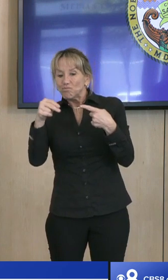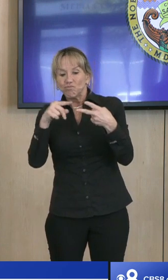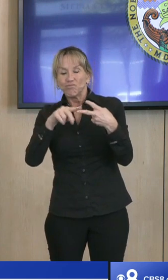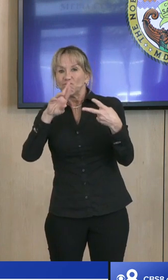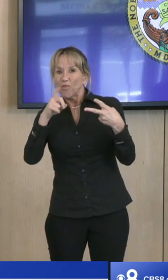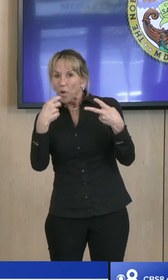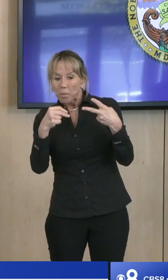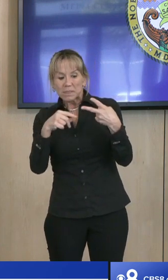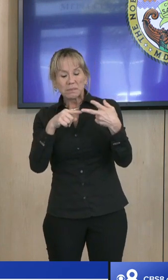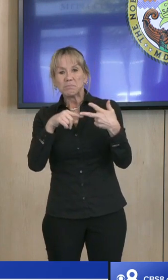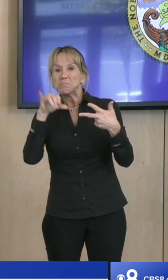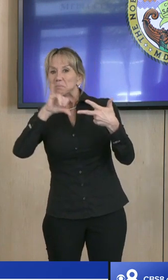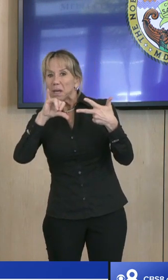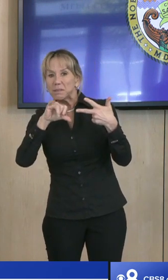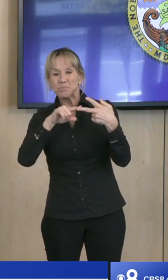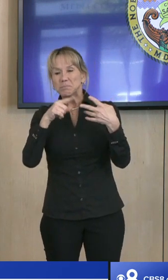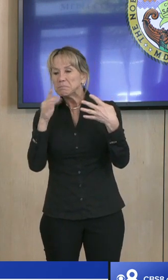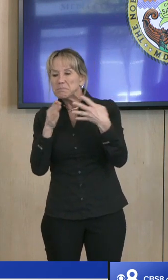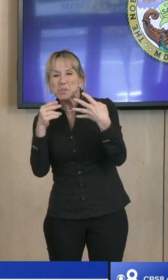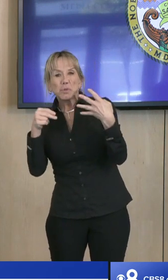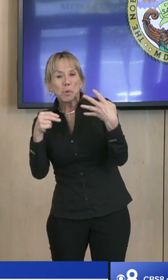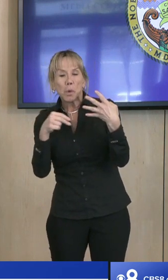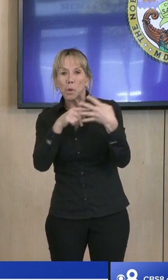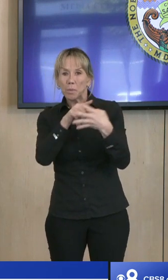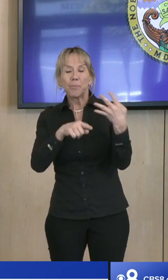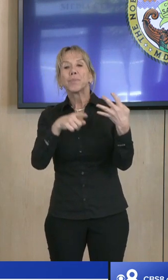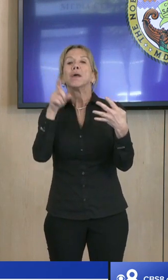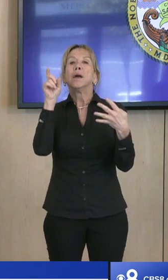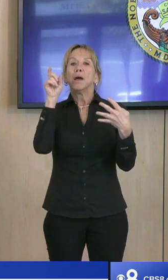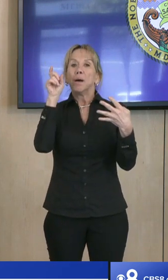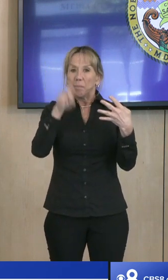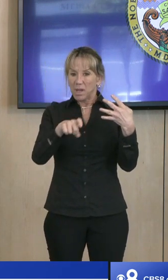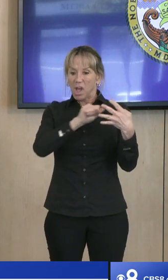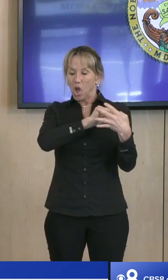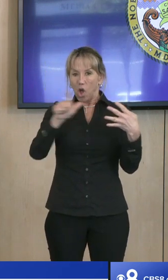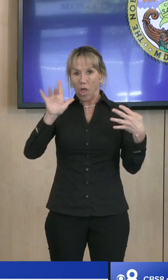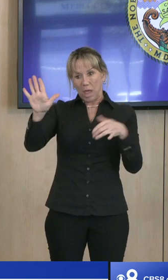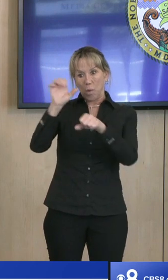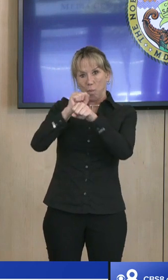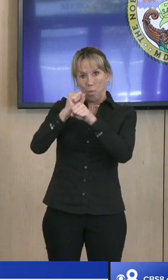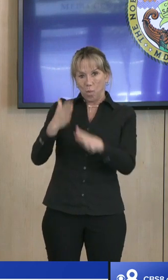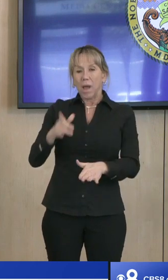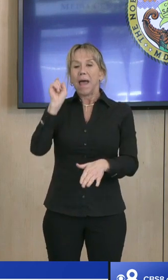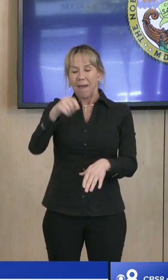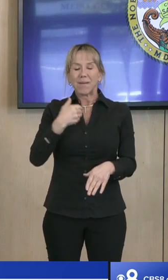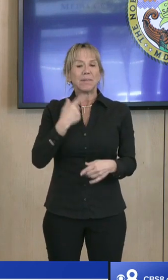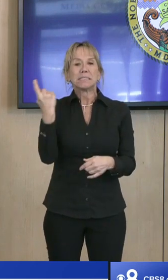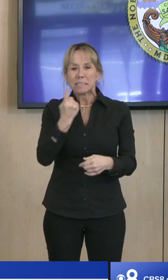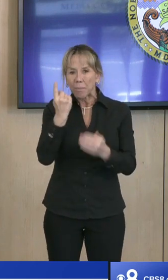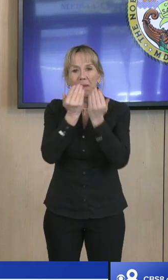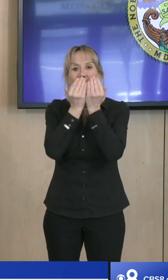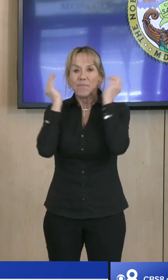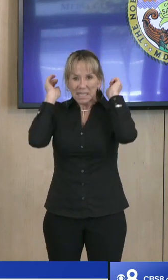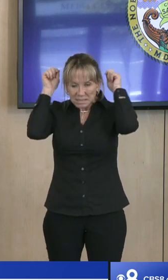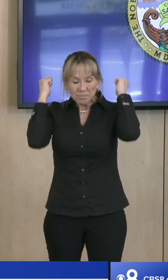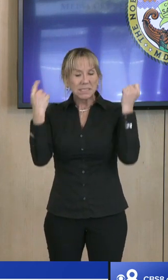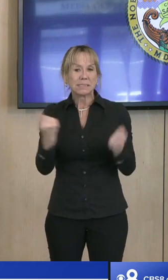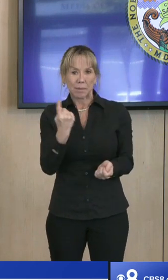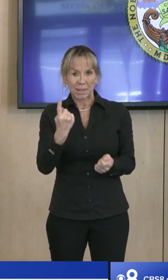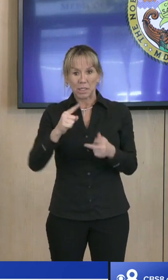gas stations, convenience stores, or the like, you shall have your employees with a face covering effective midnight on